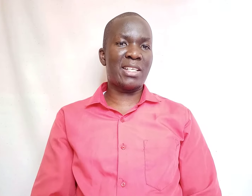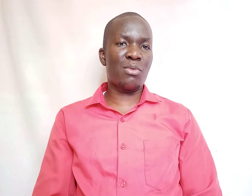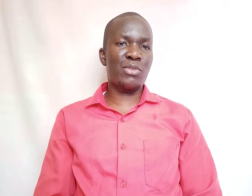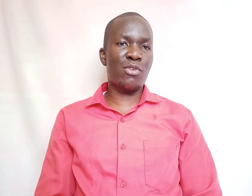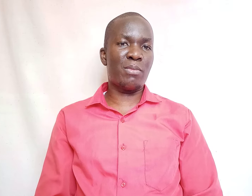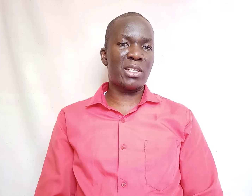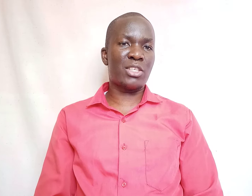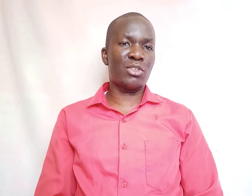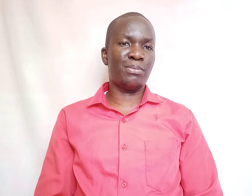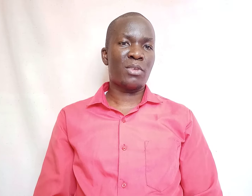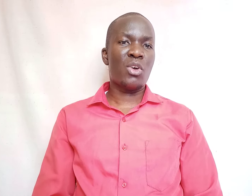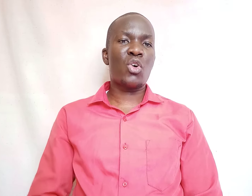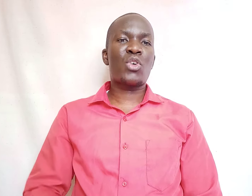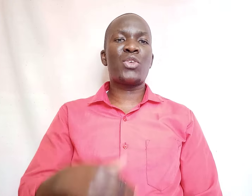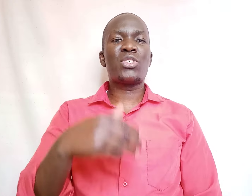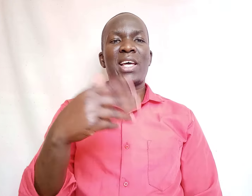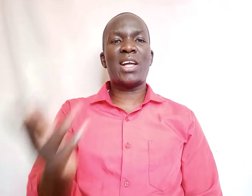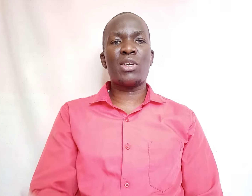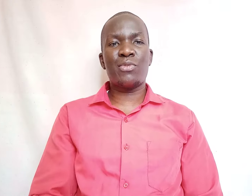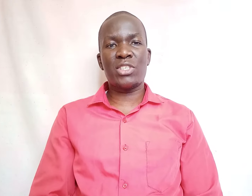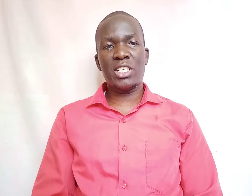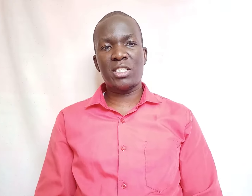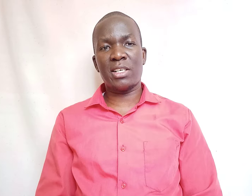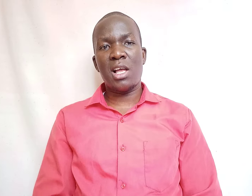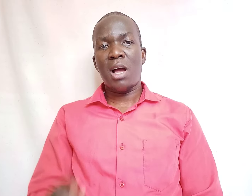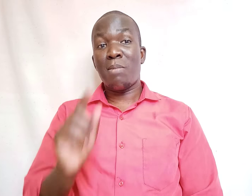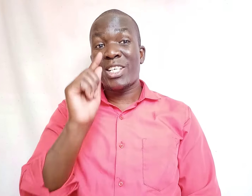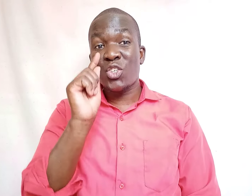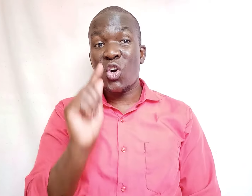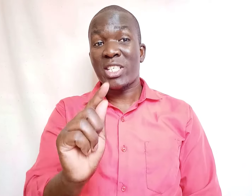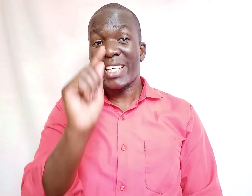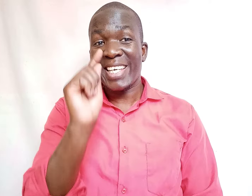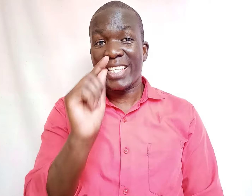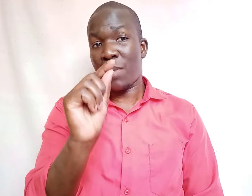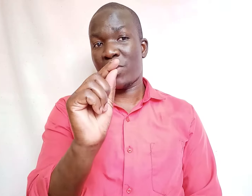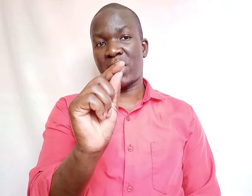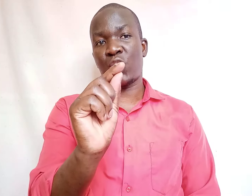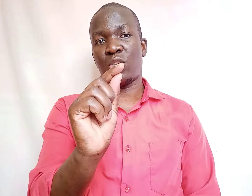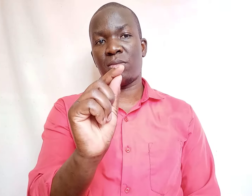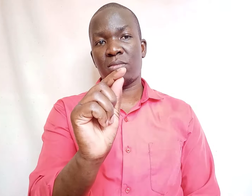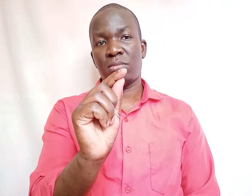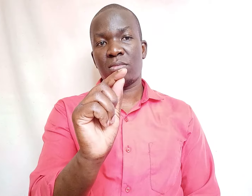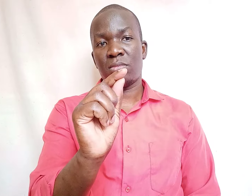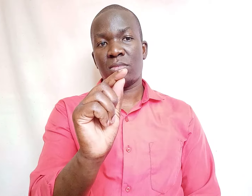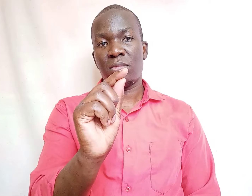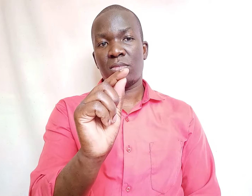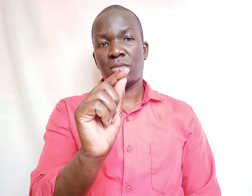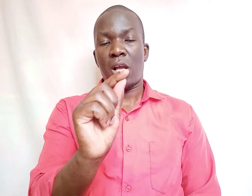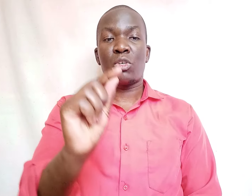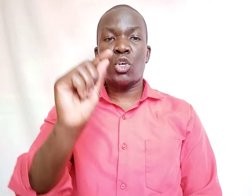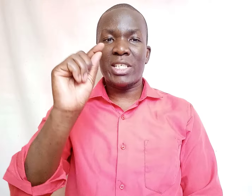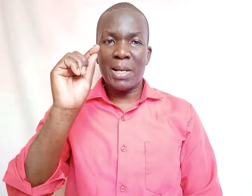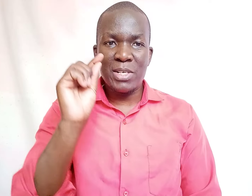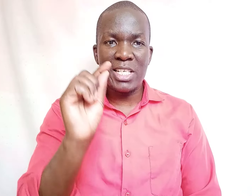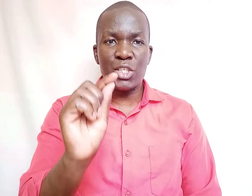language for communication, or you can use sign language for teaching, but not interpretation. Because